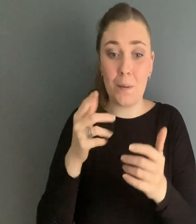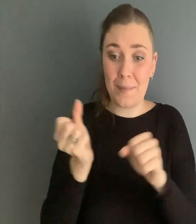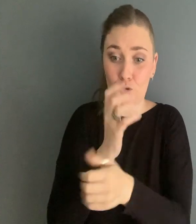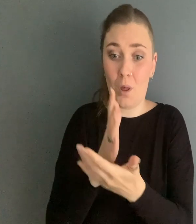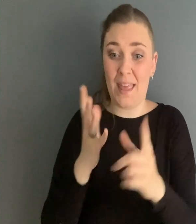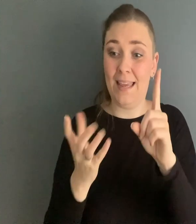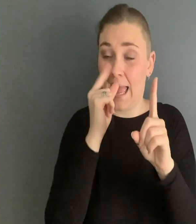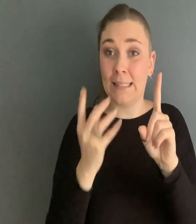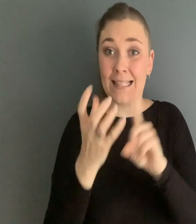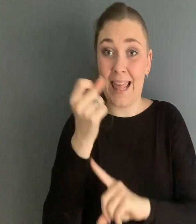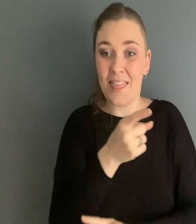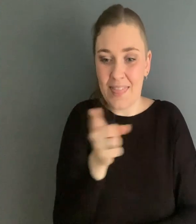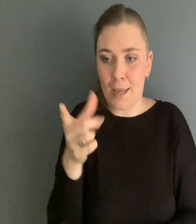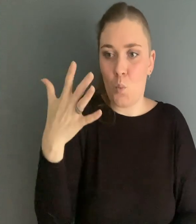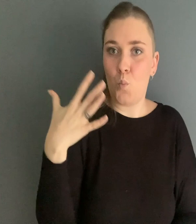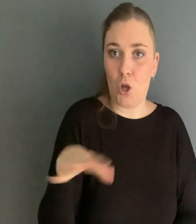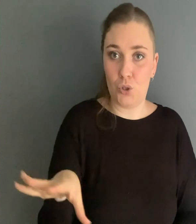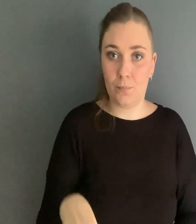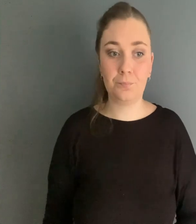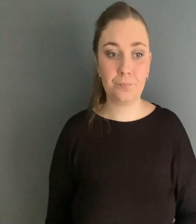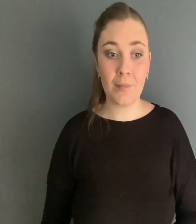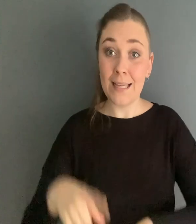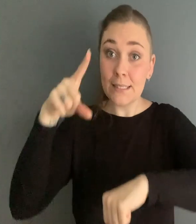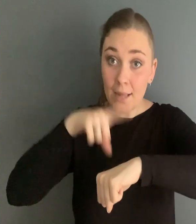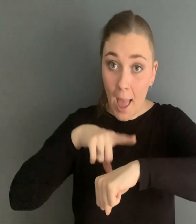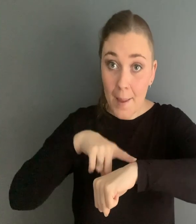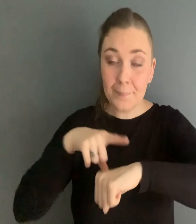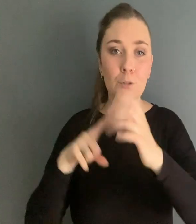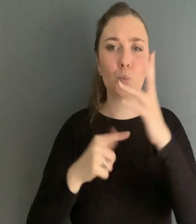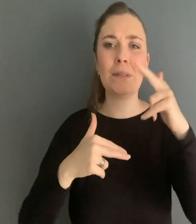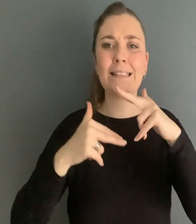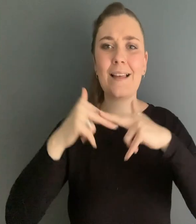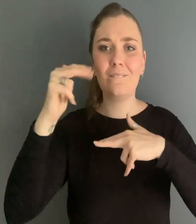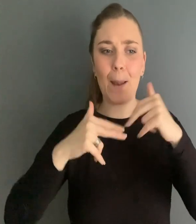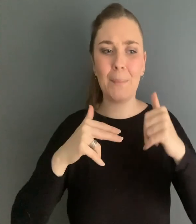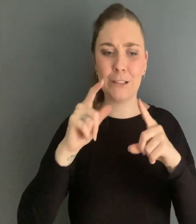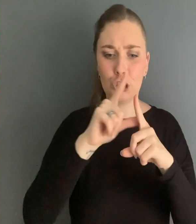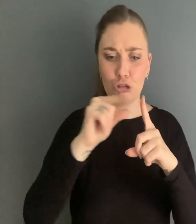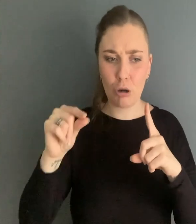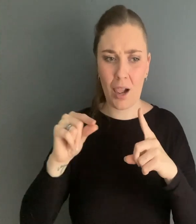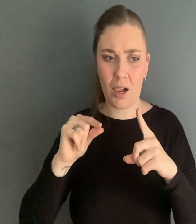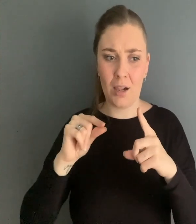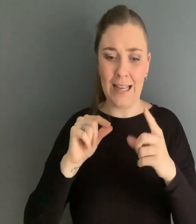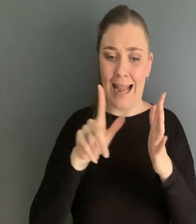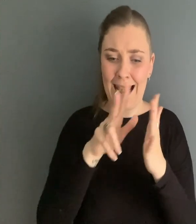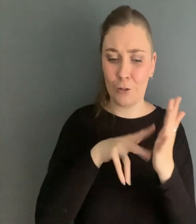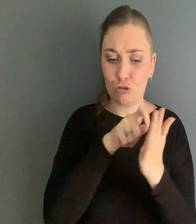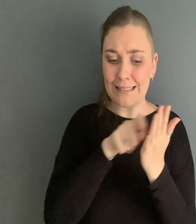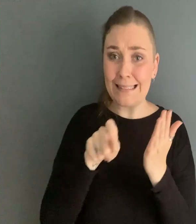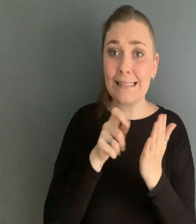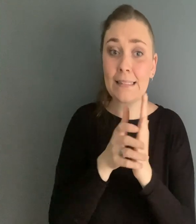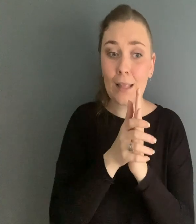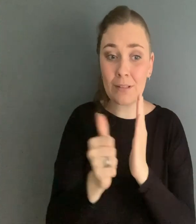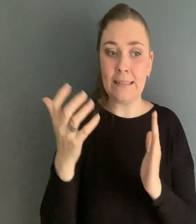in the way that they want. Time to develop the digital literacy skills